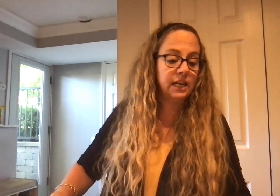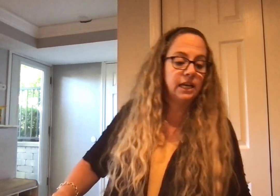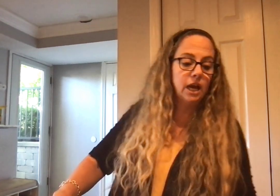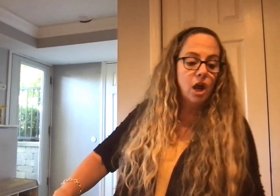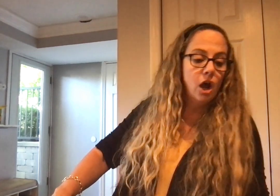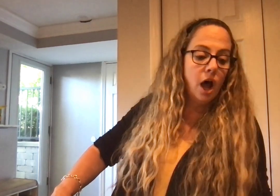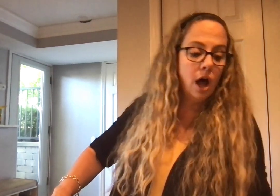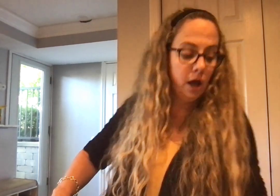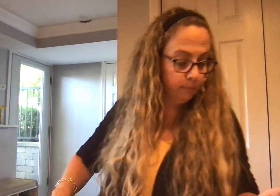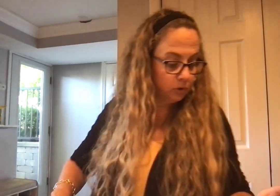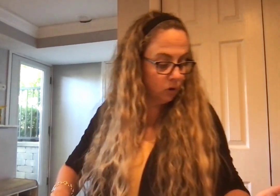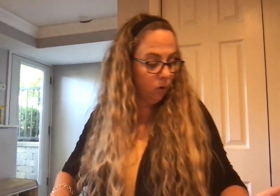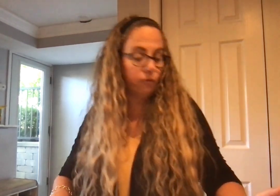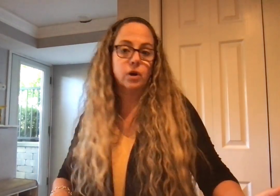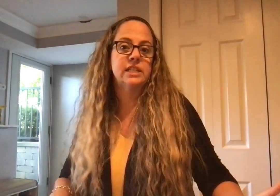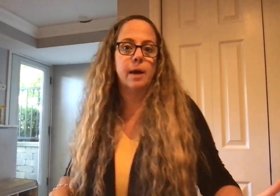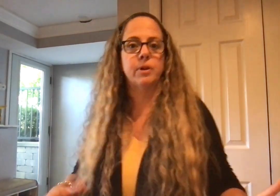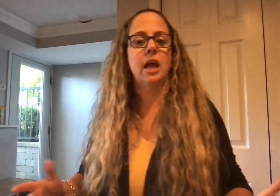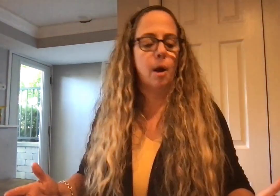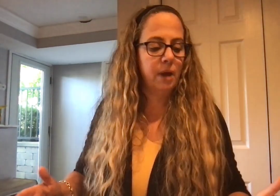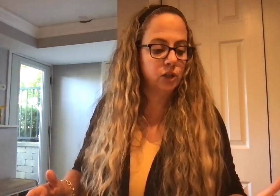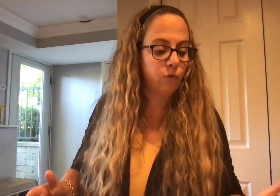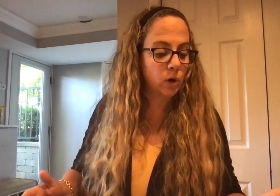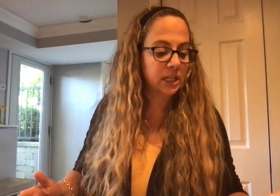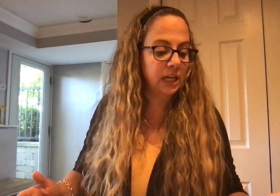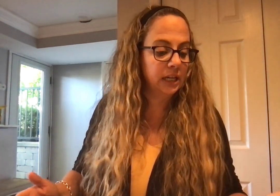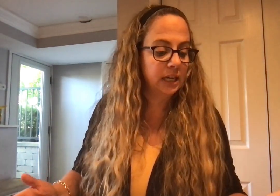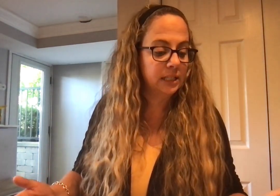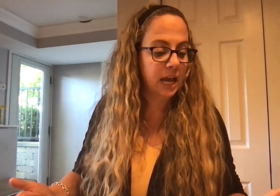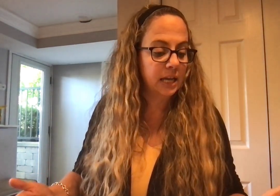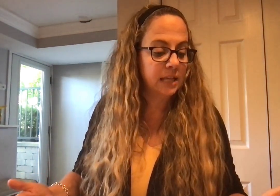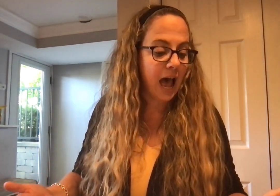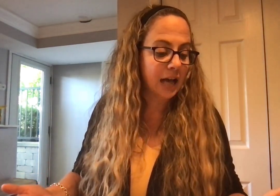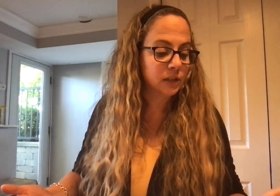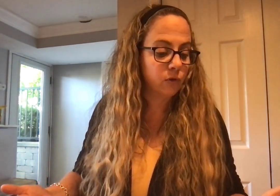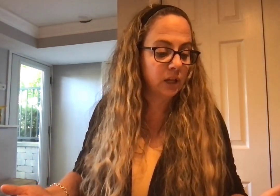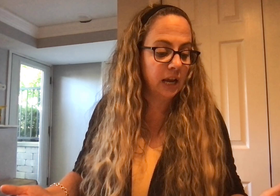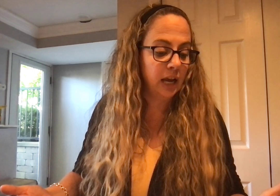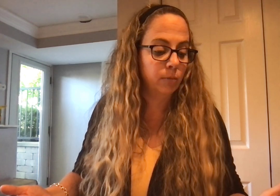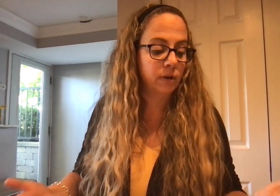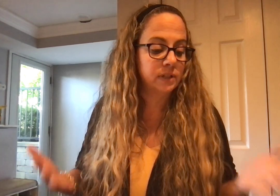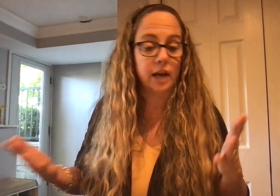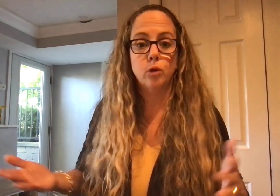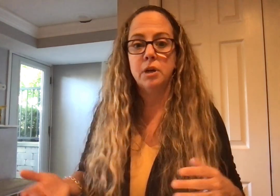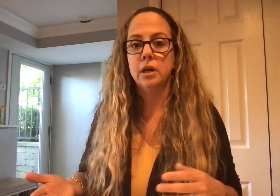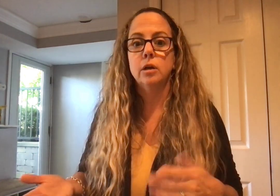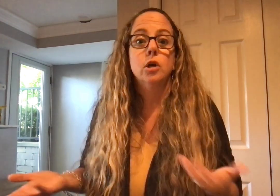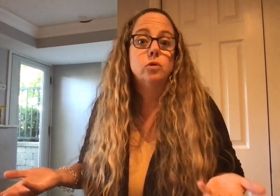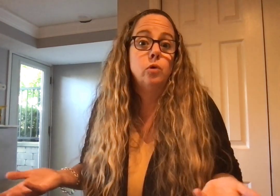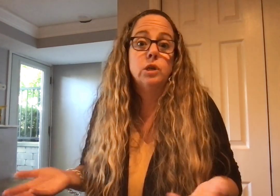signing. So for example, like on page 14, it says ask for the name of signer B. So you could